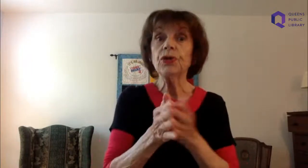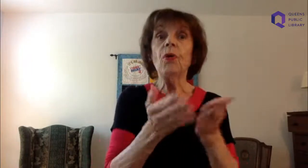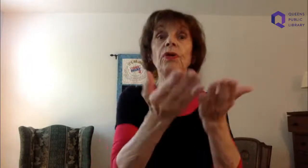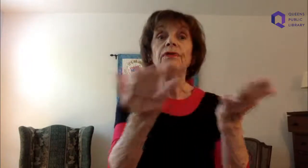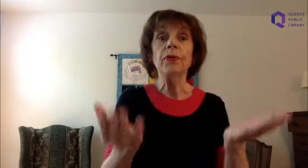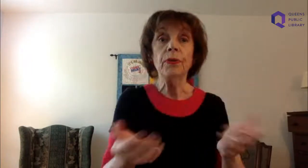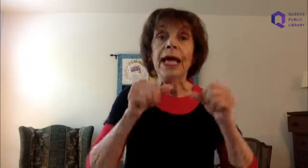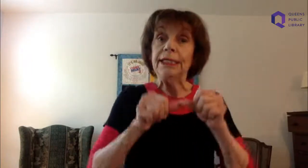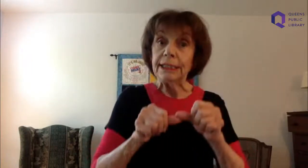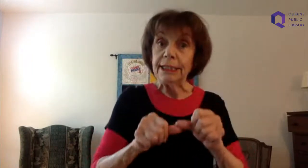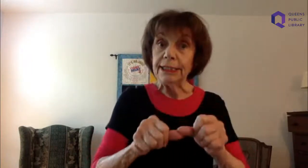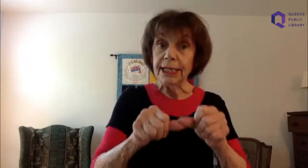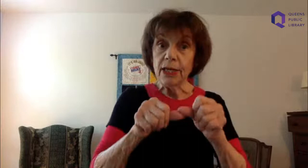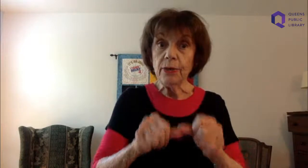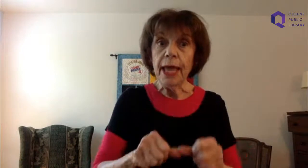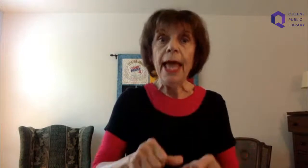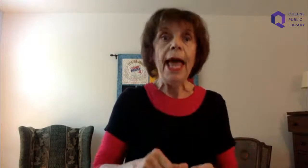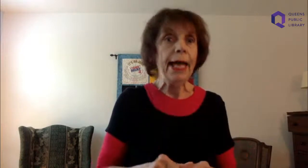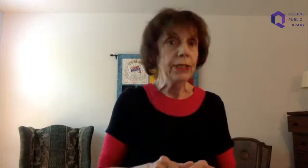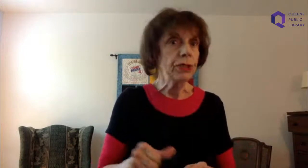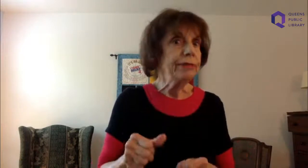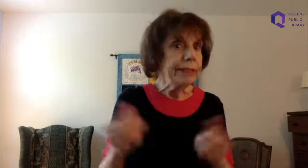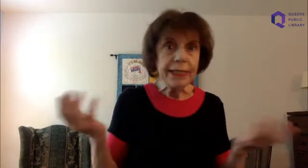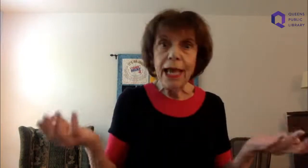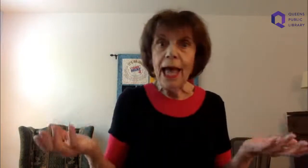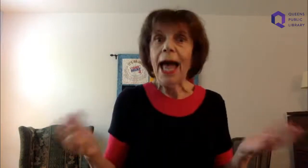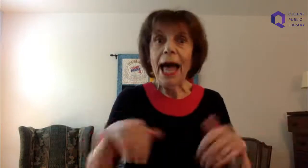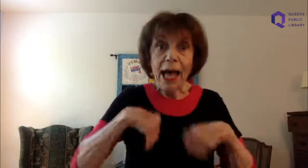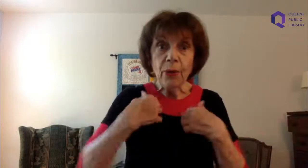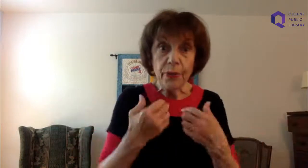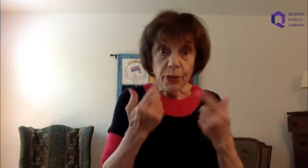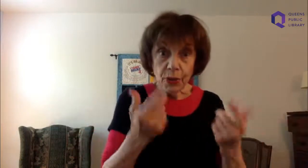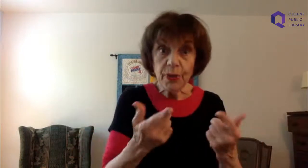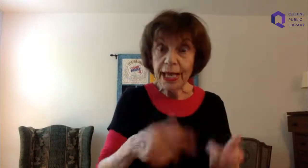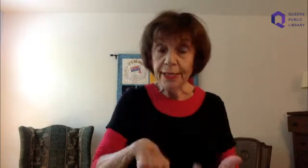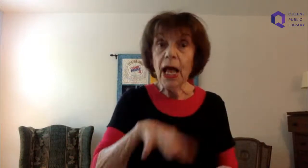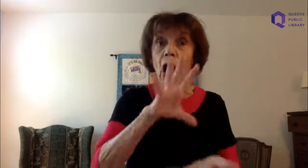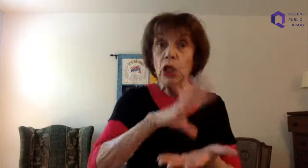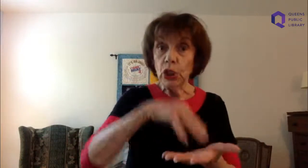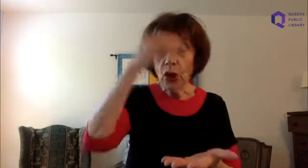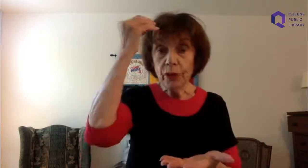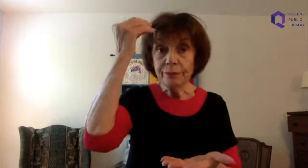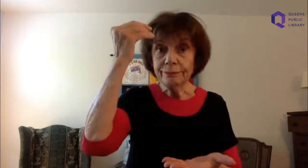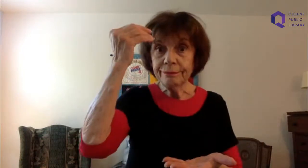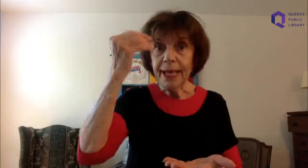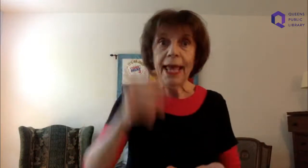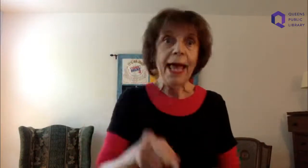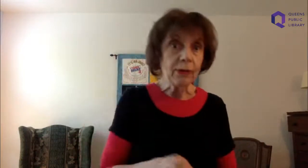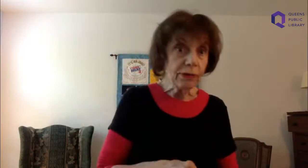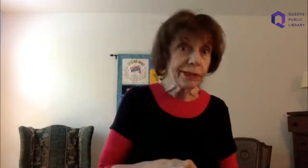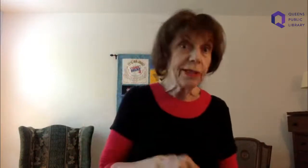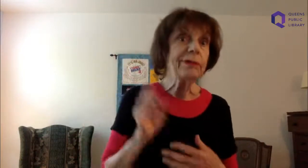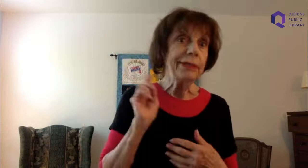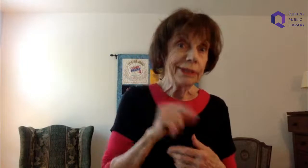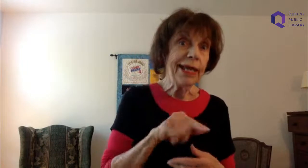all of you to continue and see how you can learn. And also check